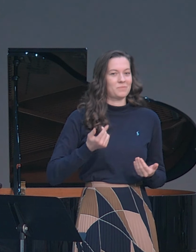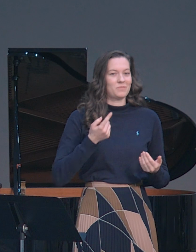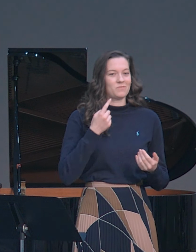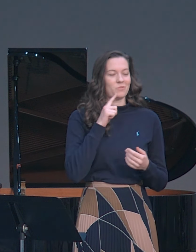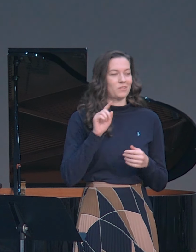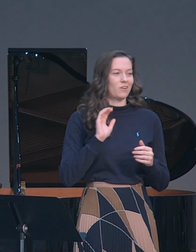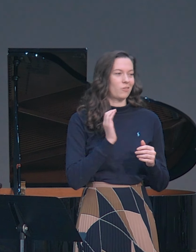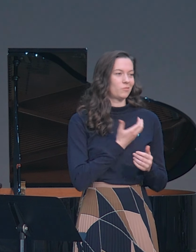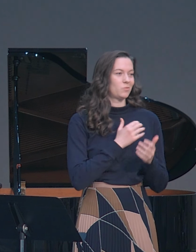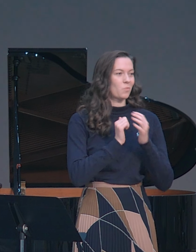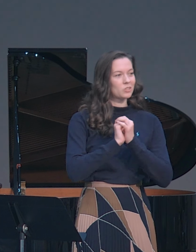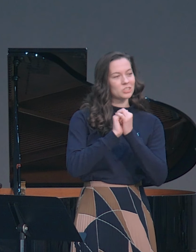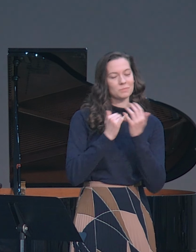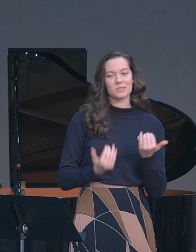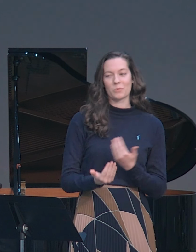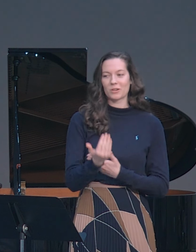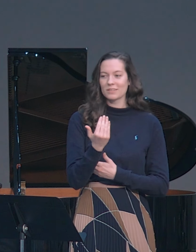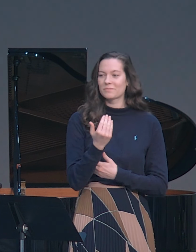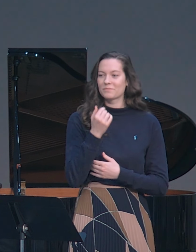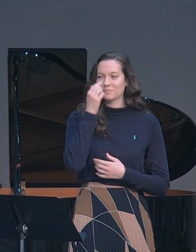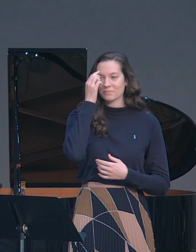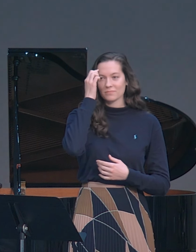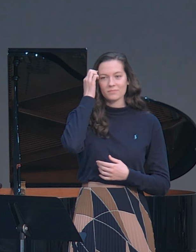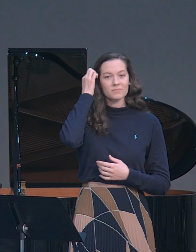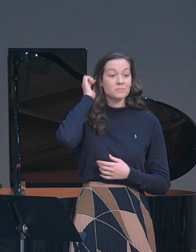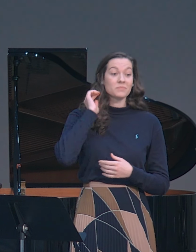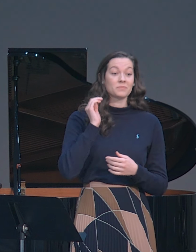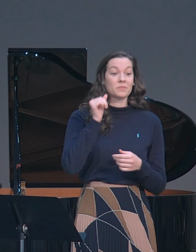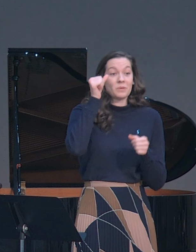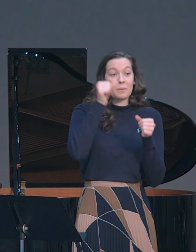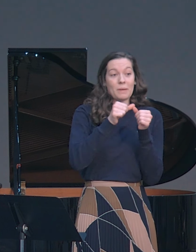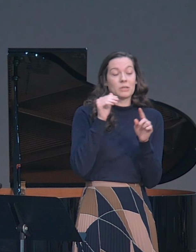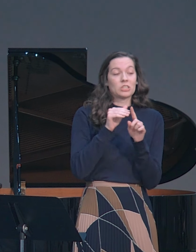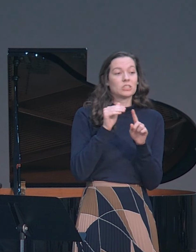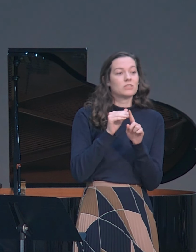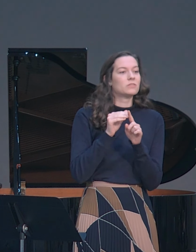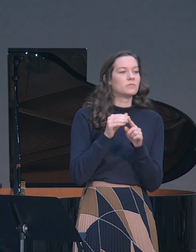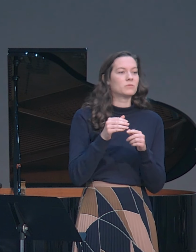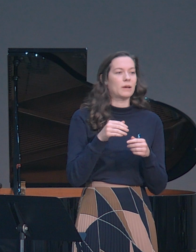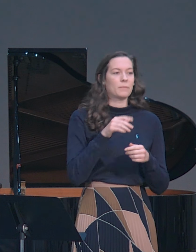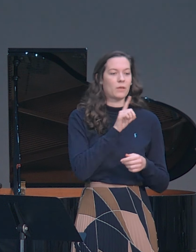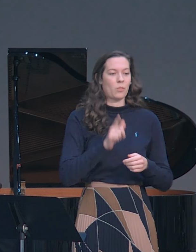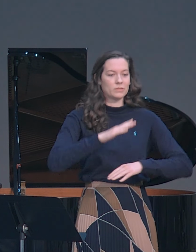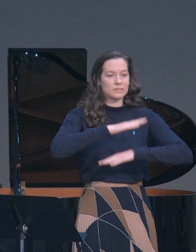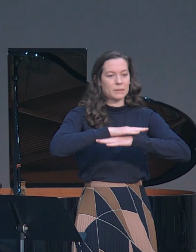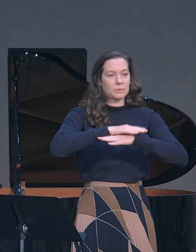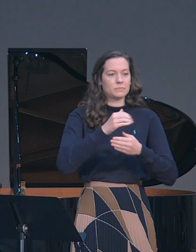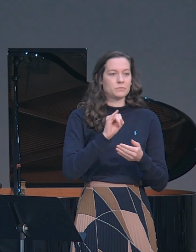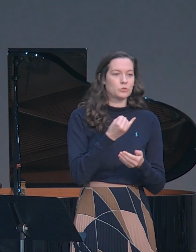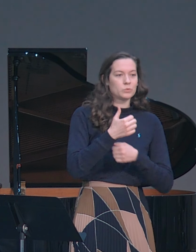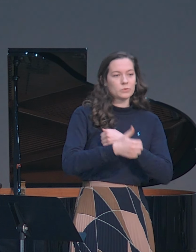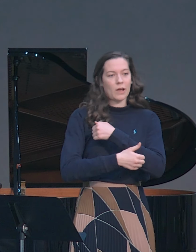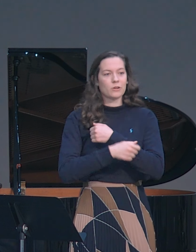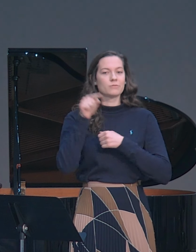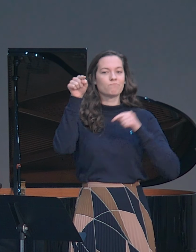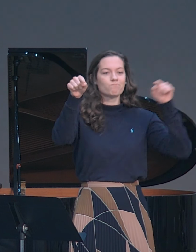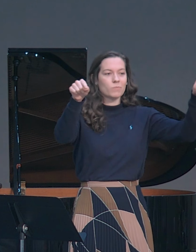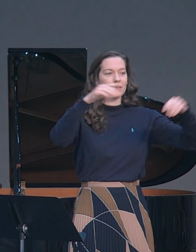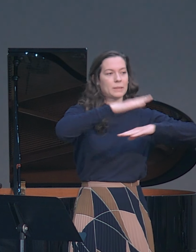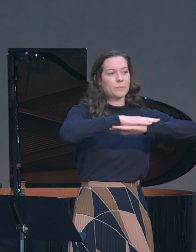Countryside. And as you make your way in, please make sure you do grab the elements for communion on the back table. Also for those joining us from